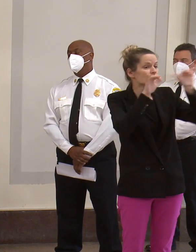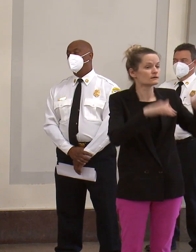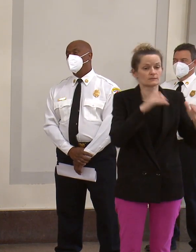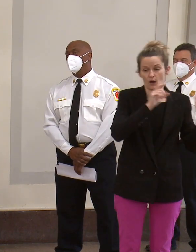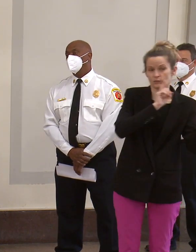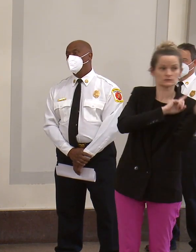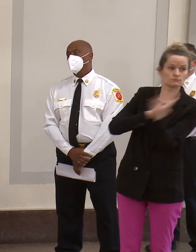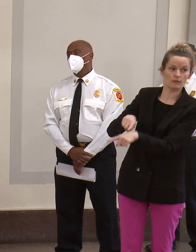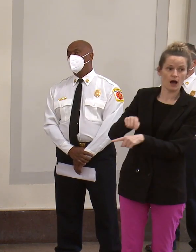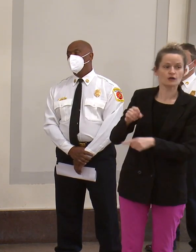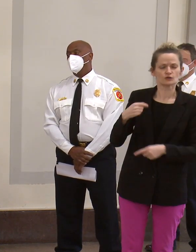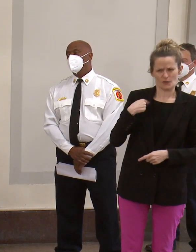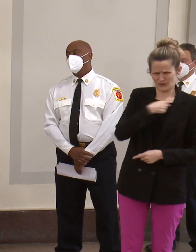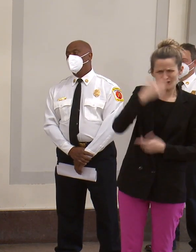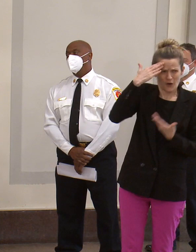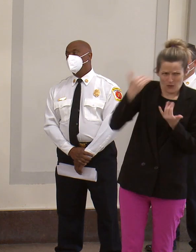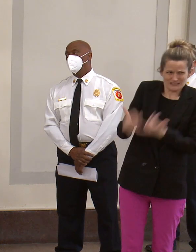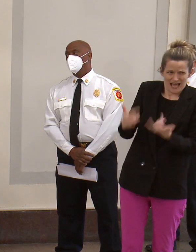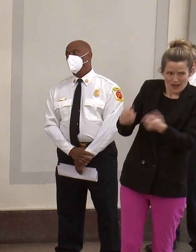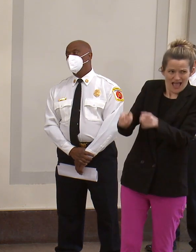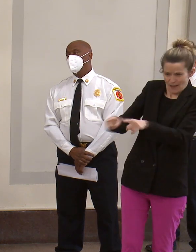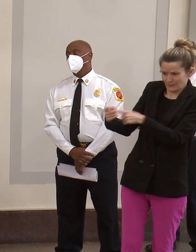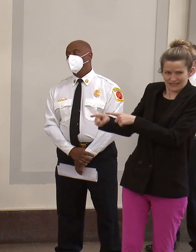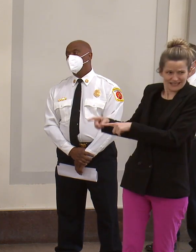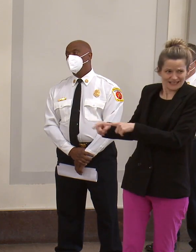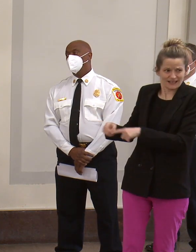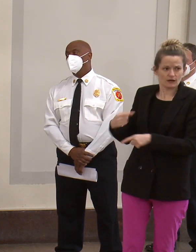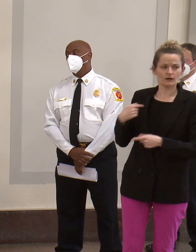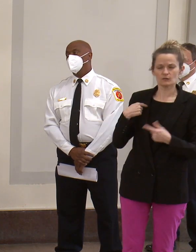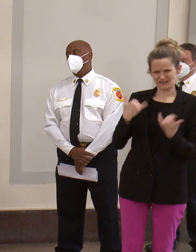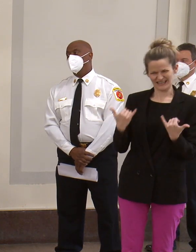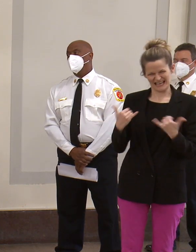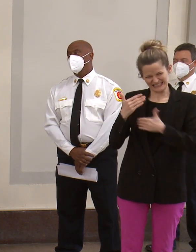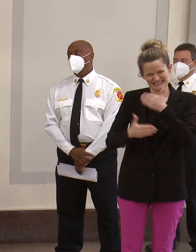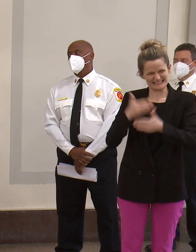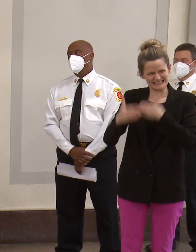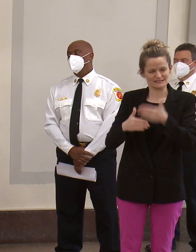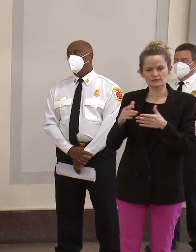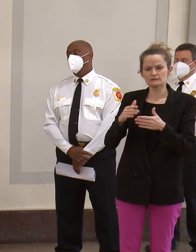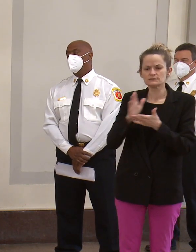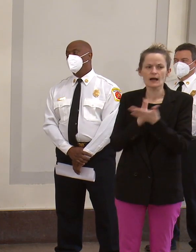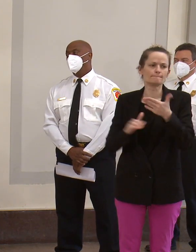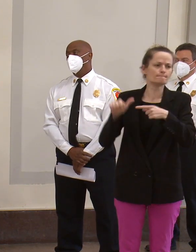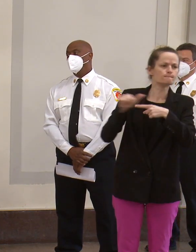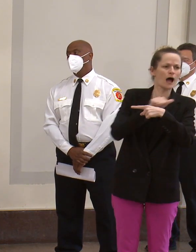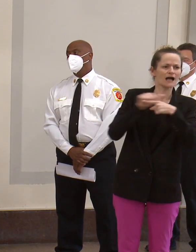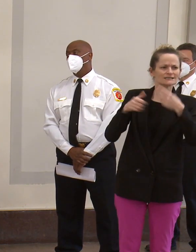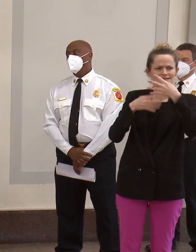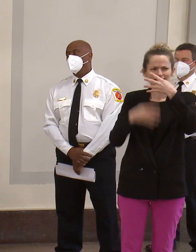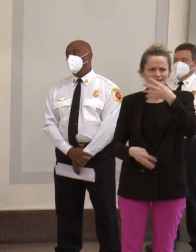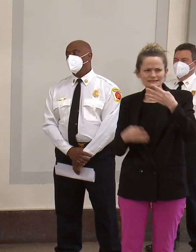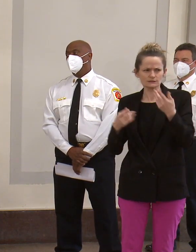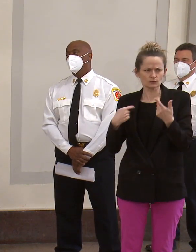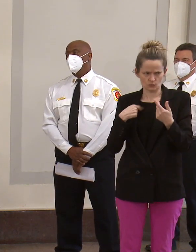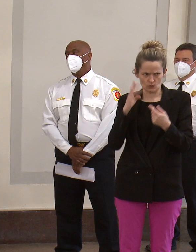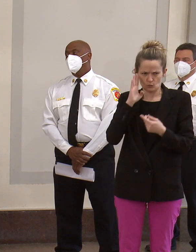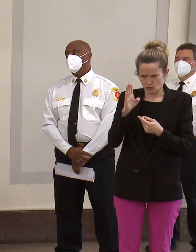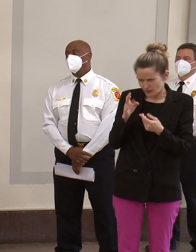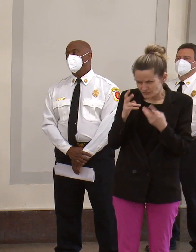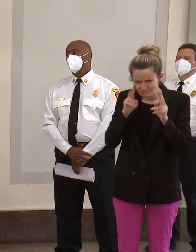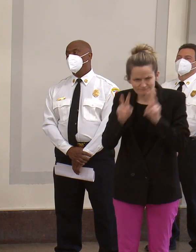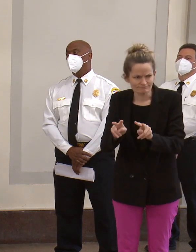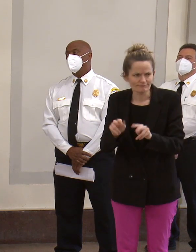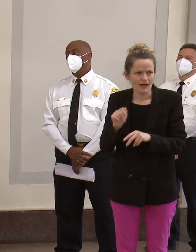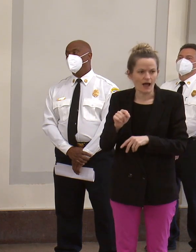There are processes and practice in place to deal with those people and to make sure they are audited. Baltimore City Schools is audited by the state of